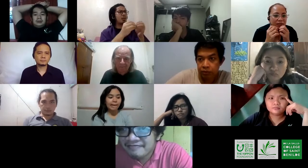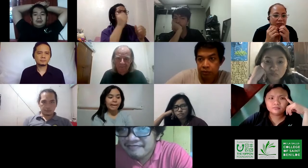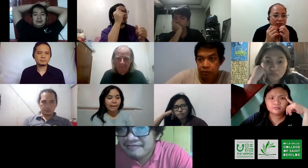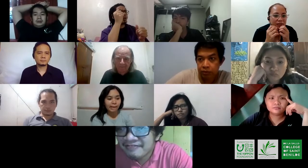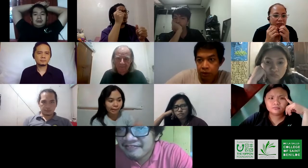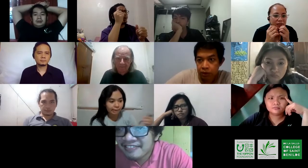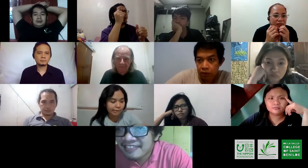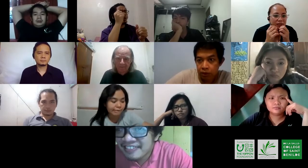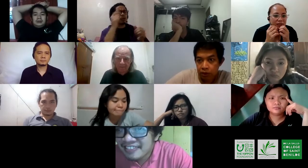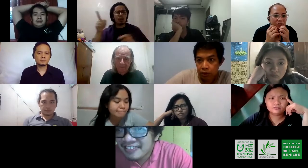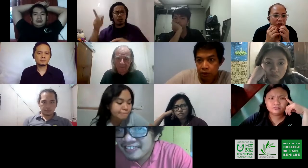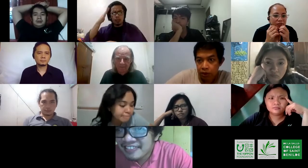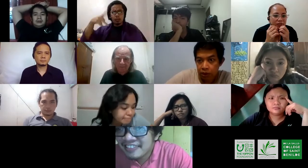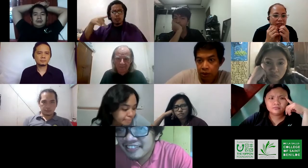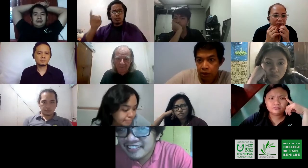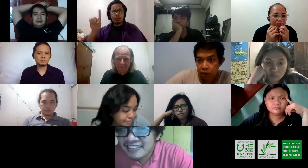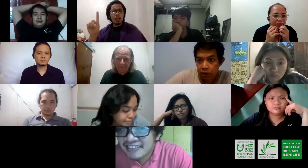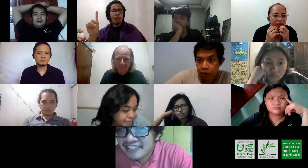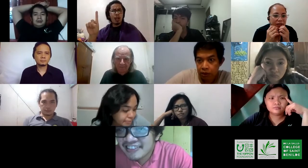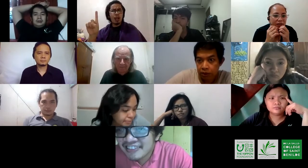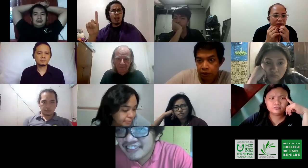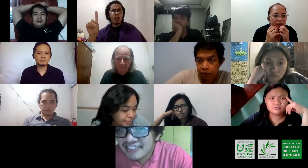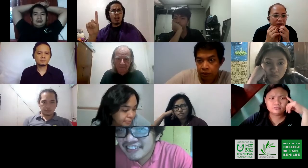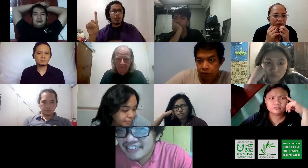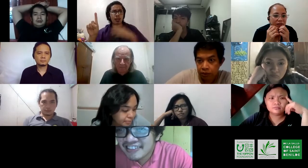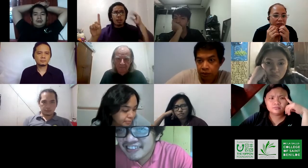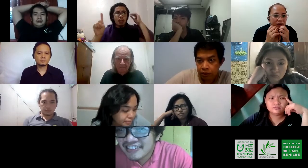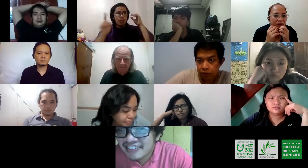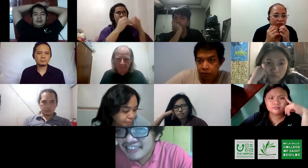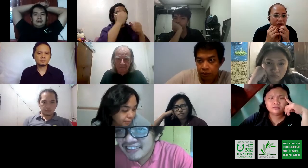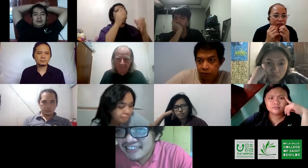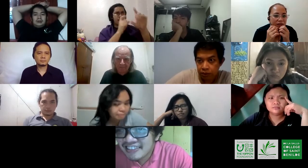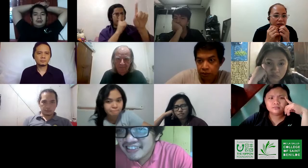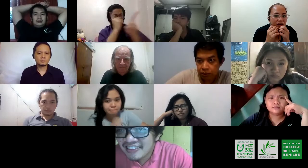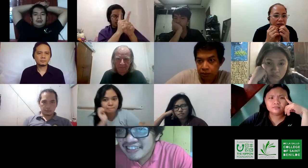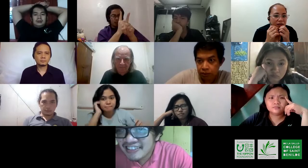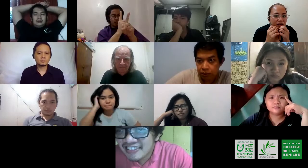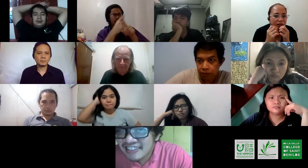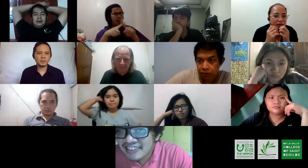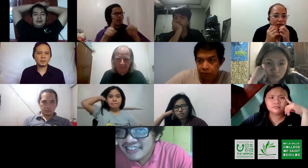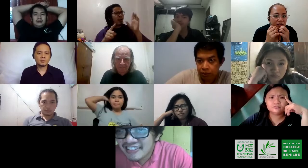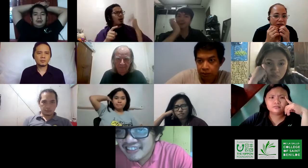But most of the deaf there,